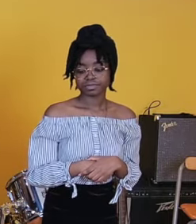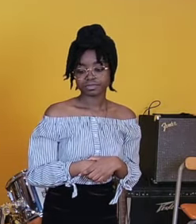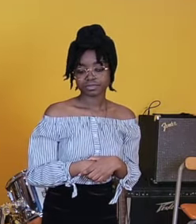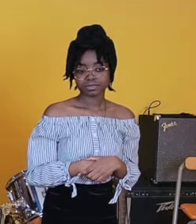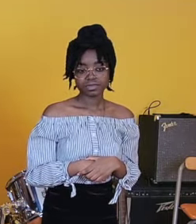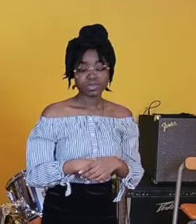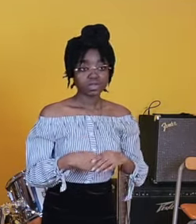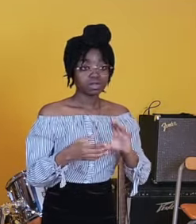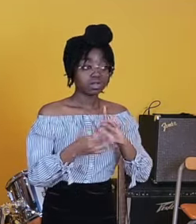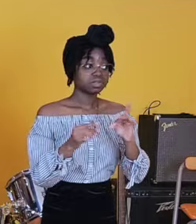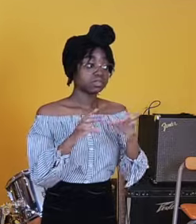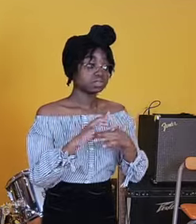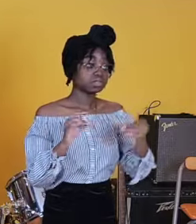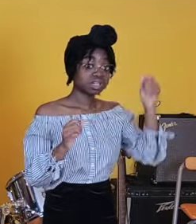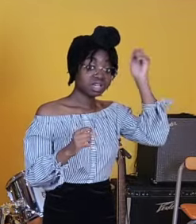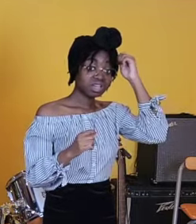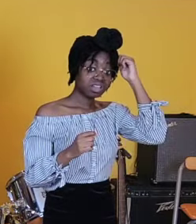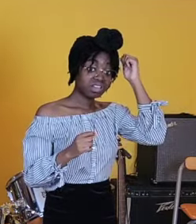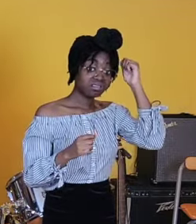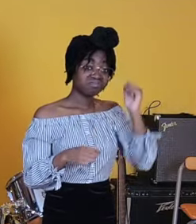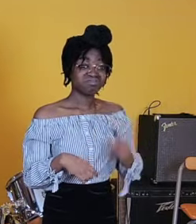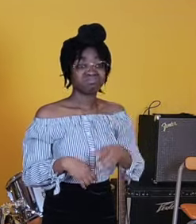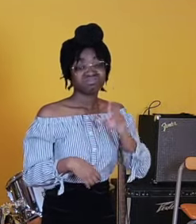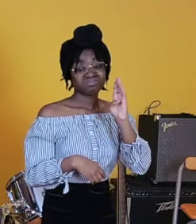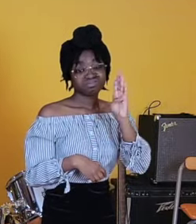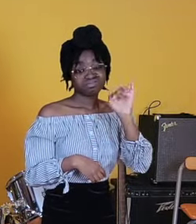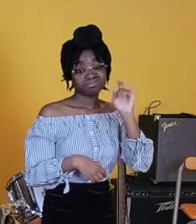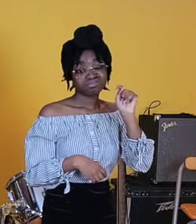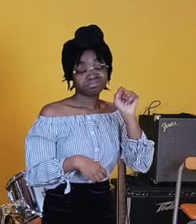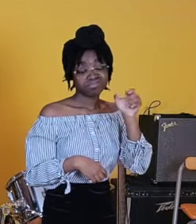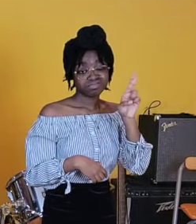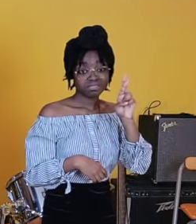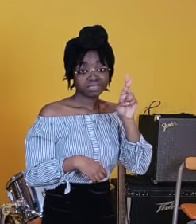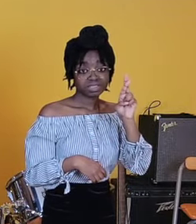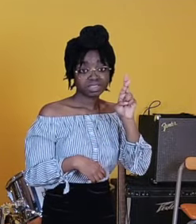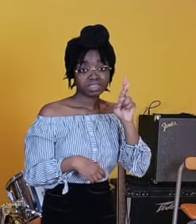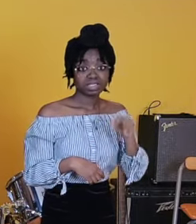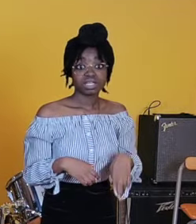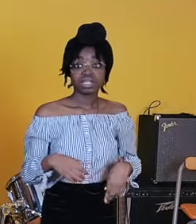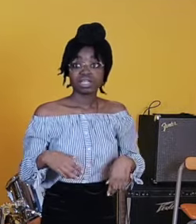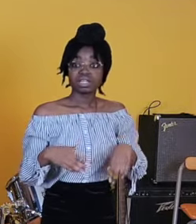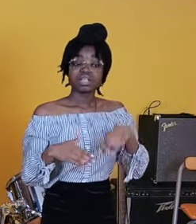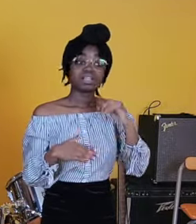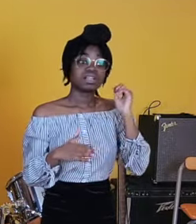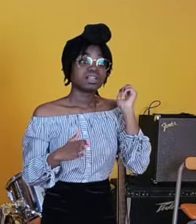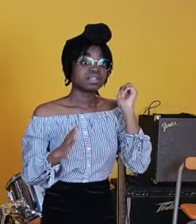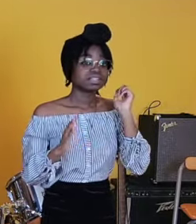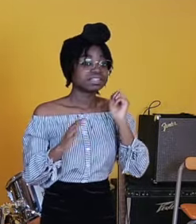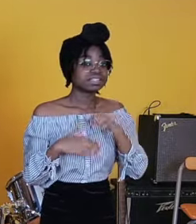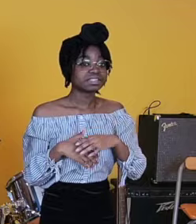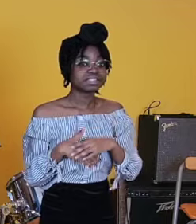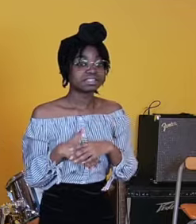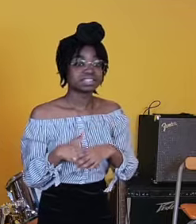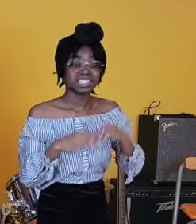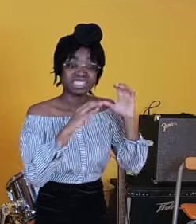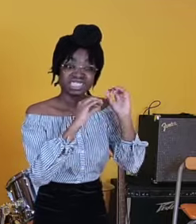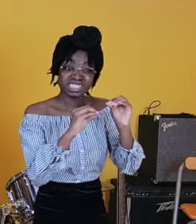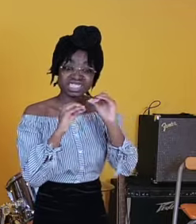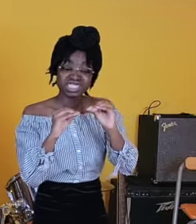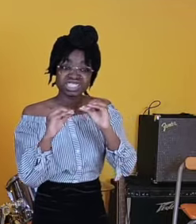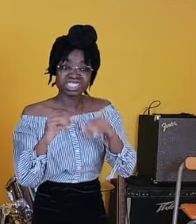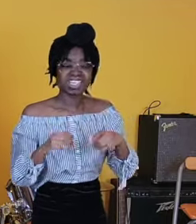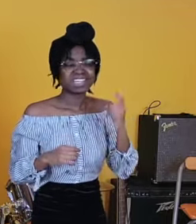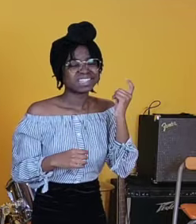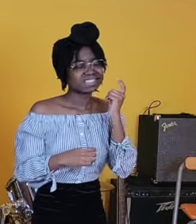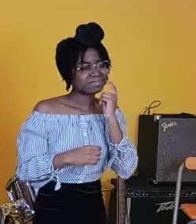The story of Adam, it is a bitter one. The lesson that we're going to learn, it is a bitter one, and it involves the consequences